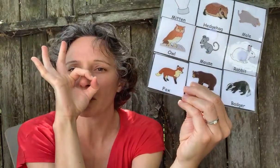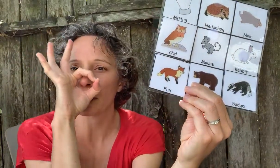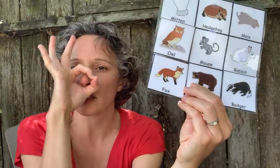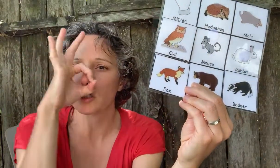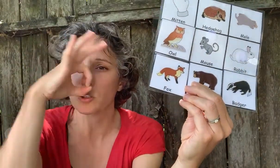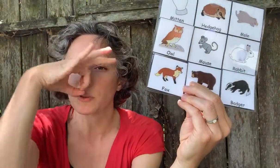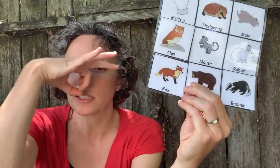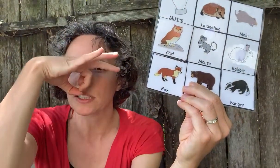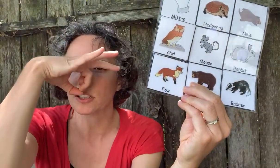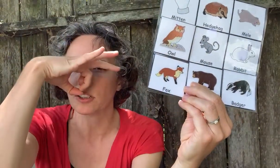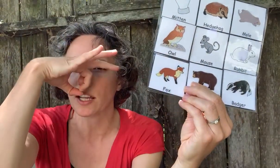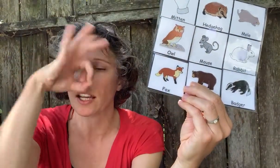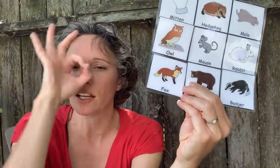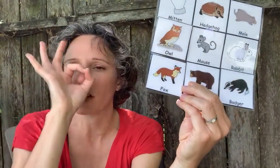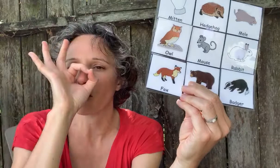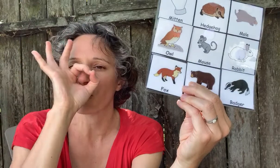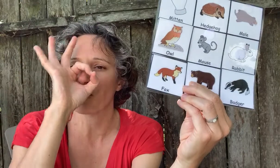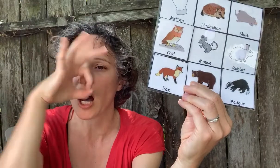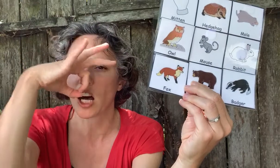and twist your hand. Fox.